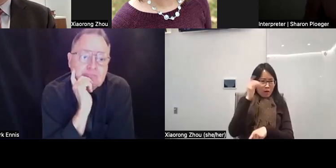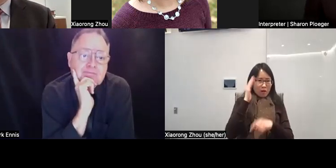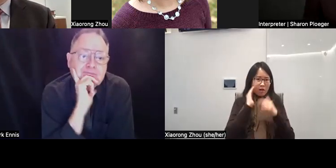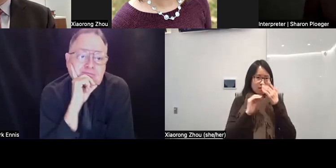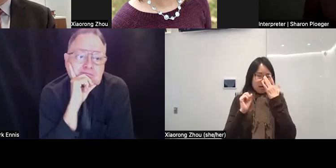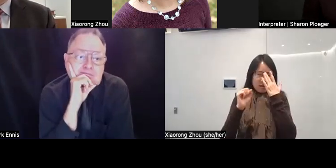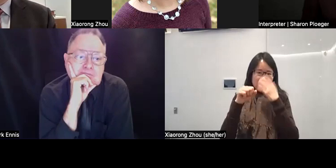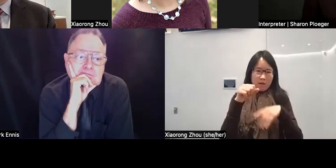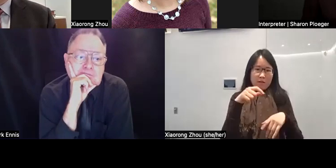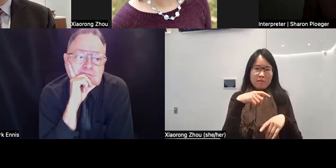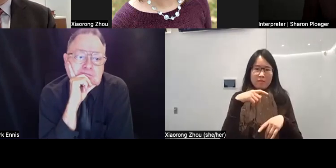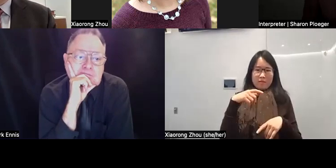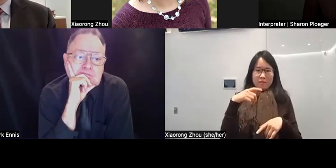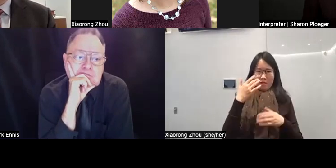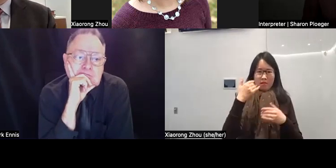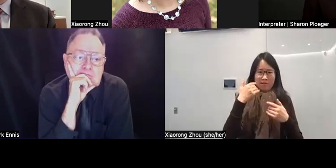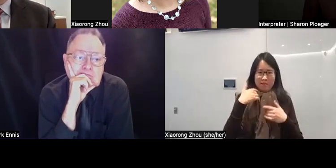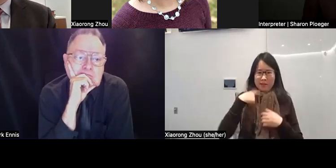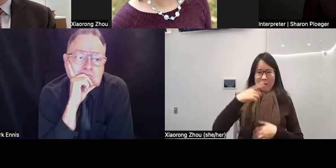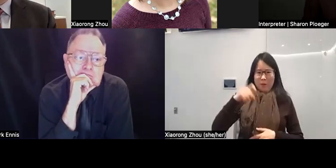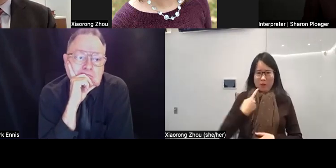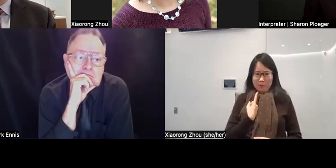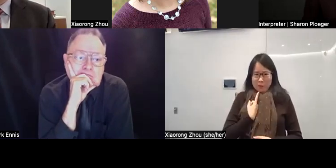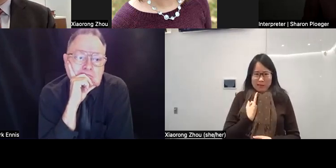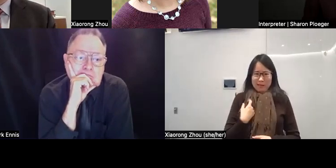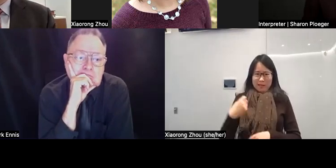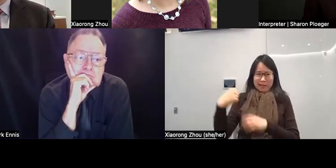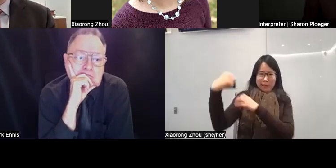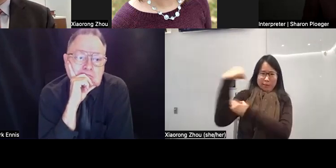Oh, absolutely it will.